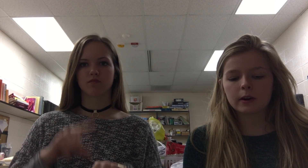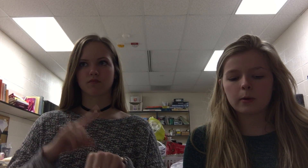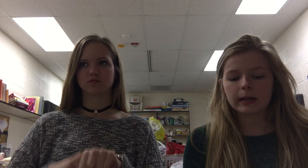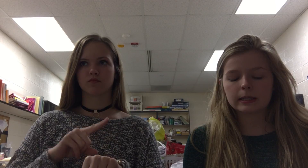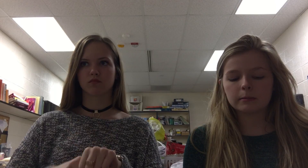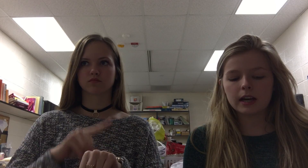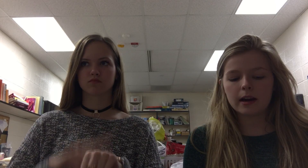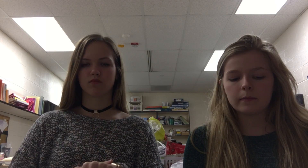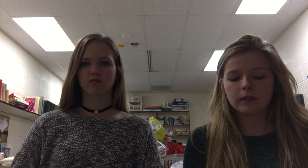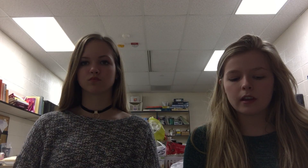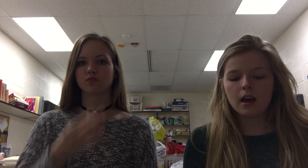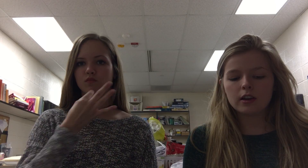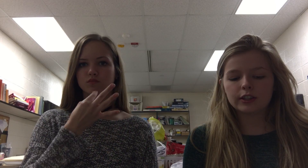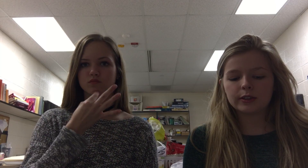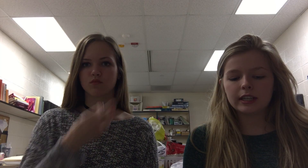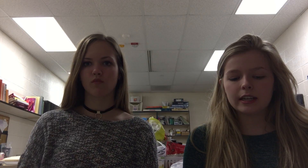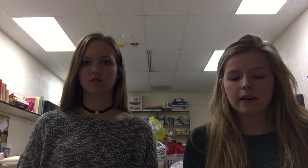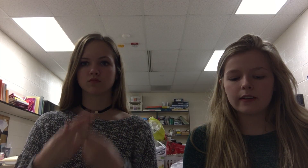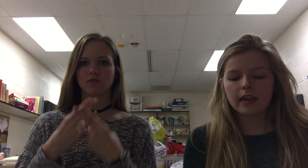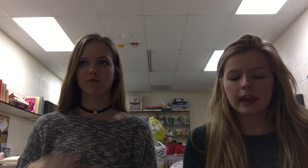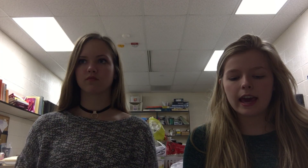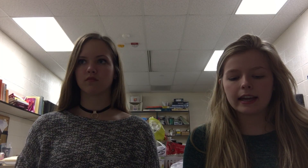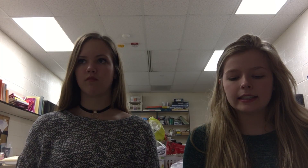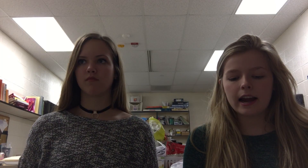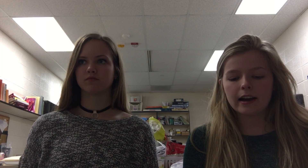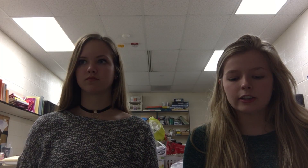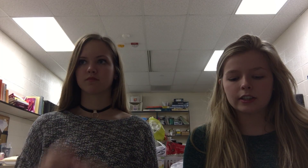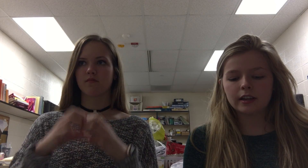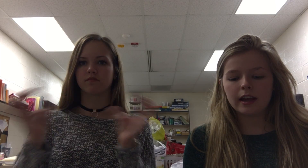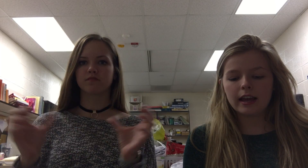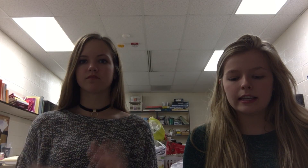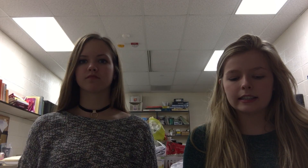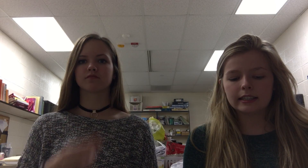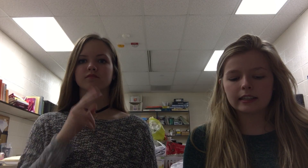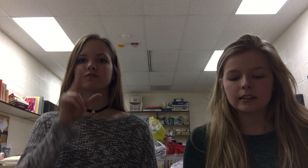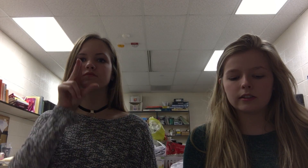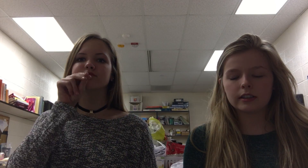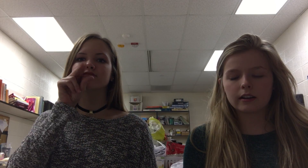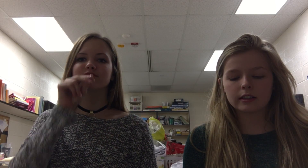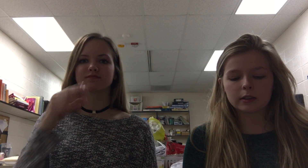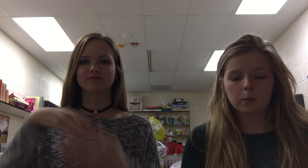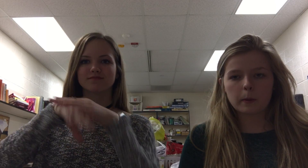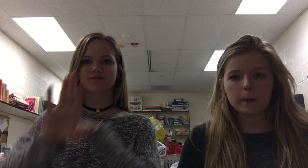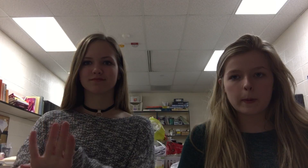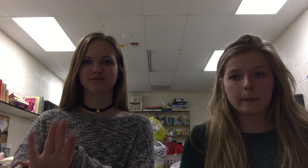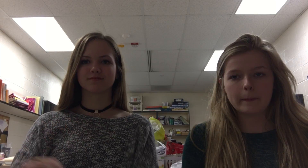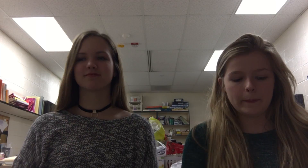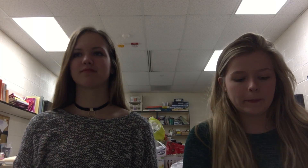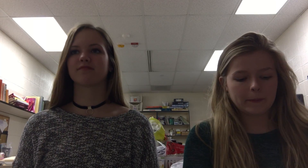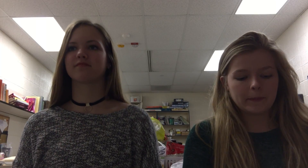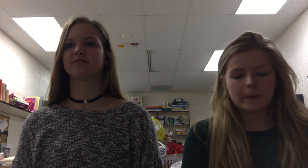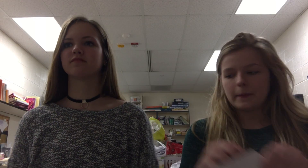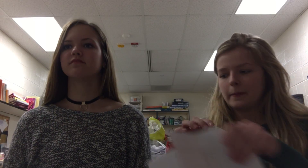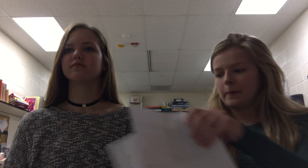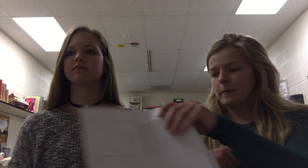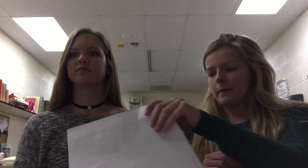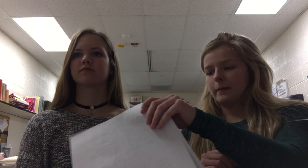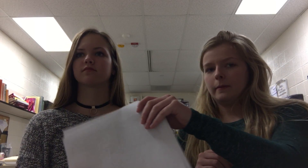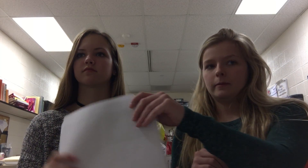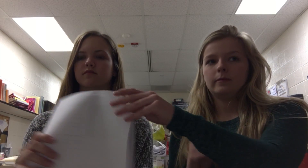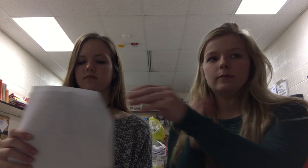eggs for quite some time. Soon enough, the eggs hatched, and 6 little ducklings were born.